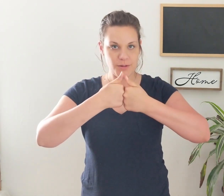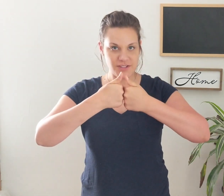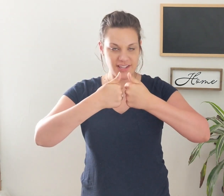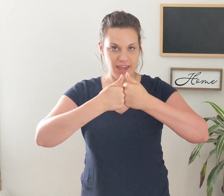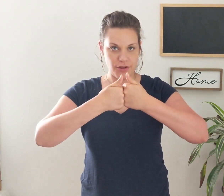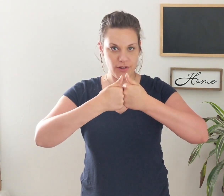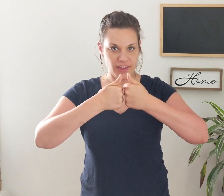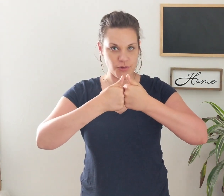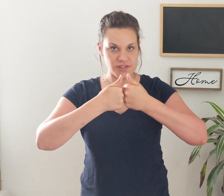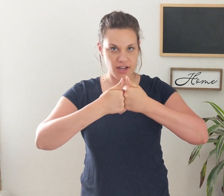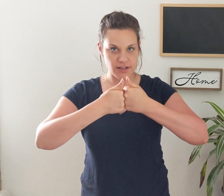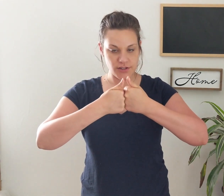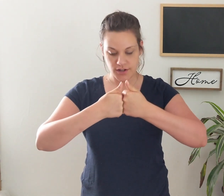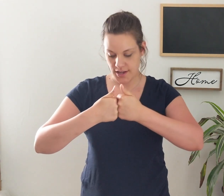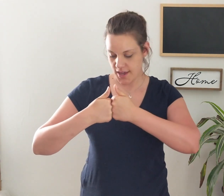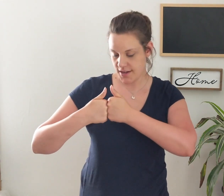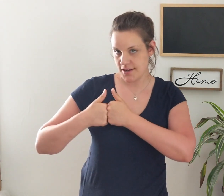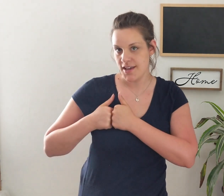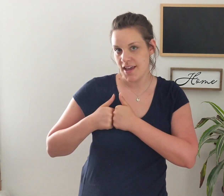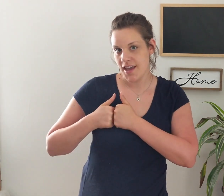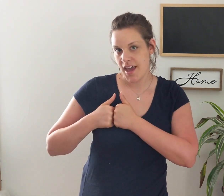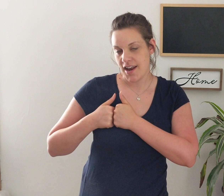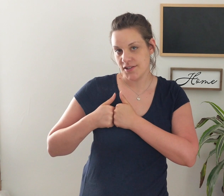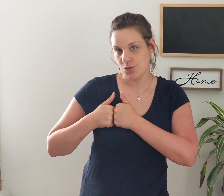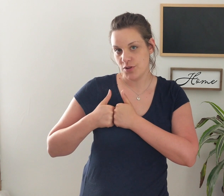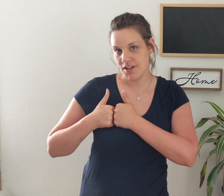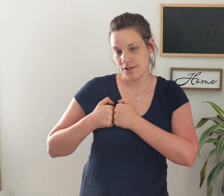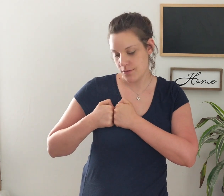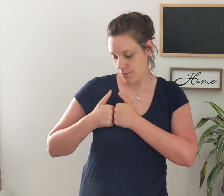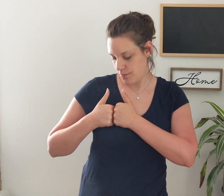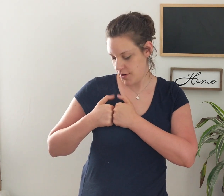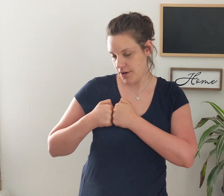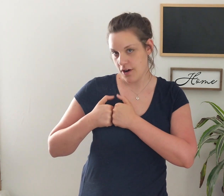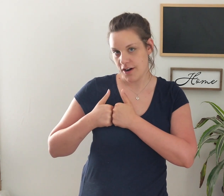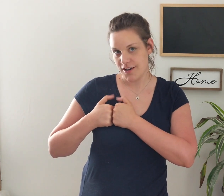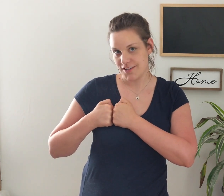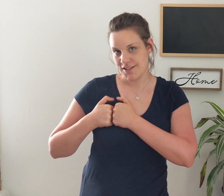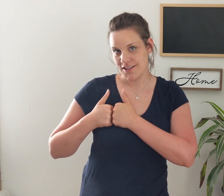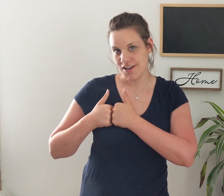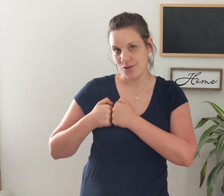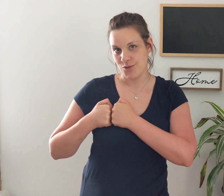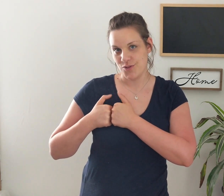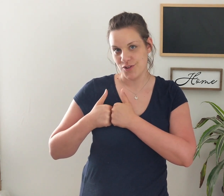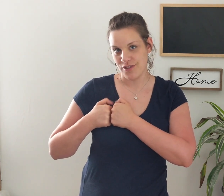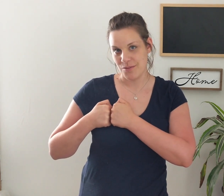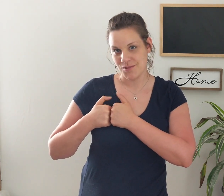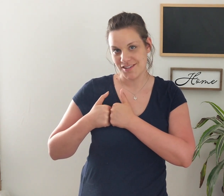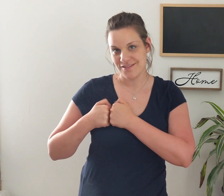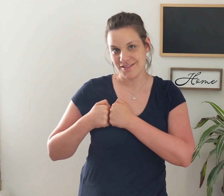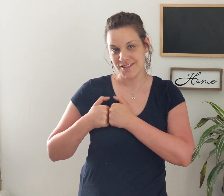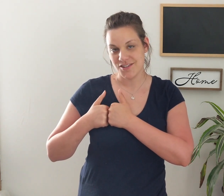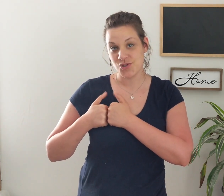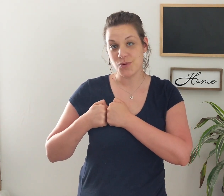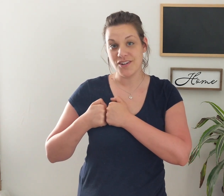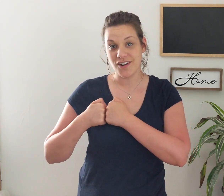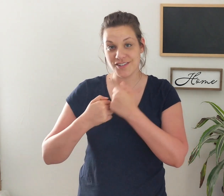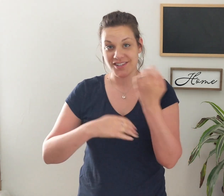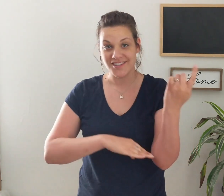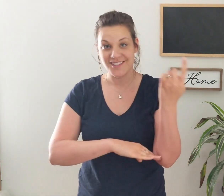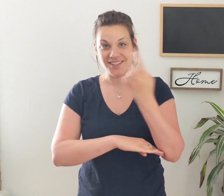them together like those knuckles are gonna hit. And as you put it where your heart is, then you move your thumbs. Sweetheart